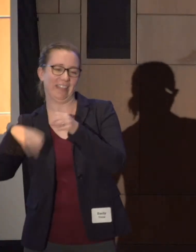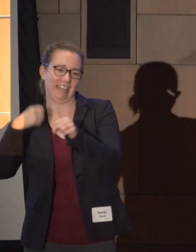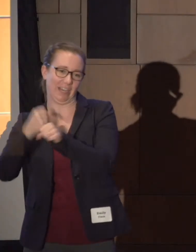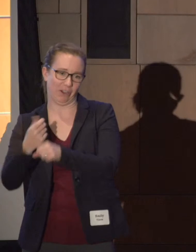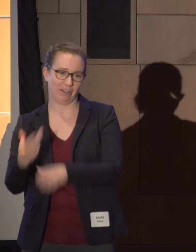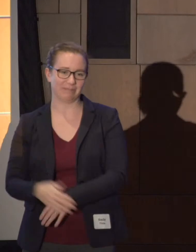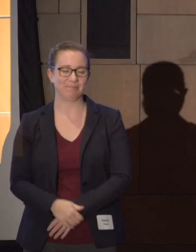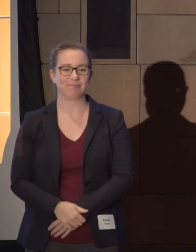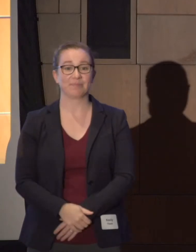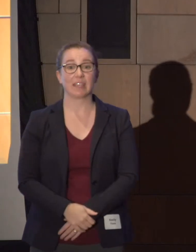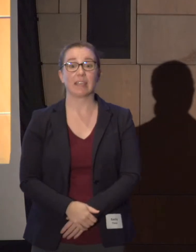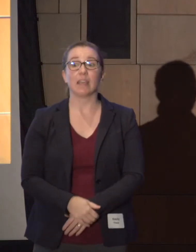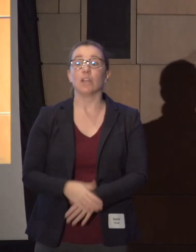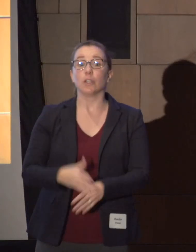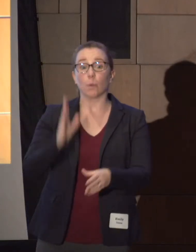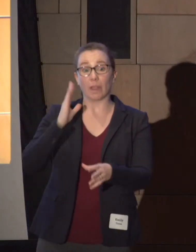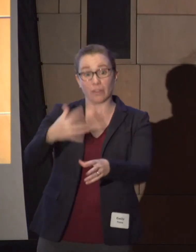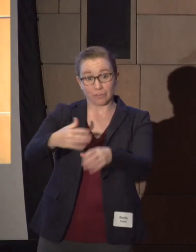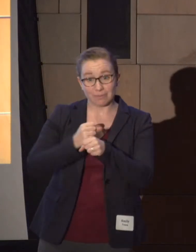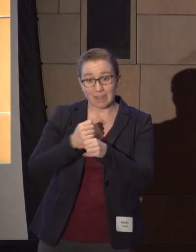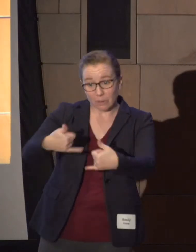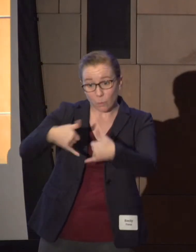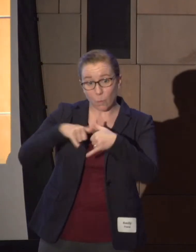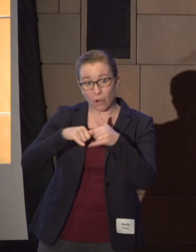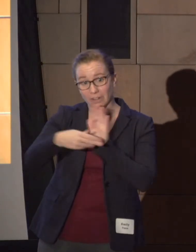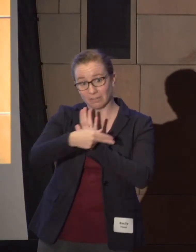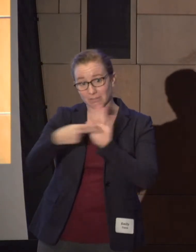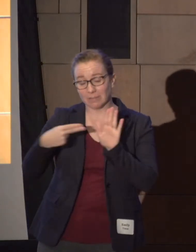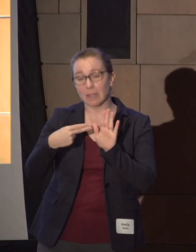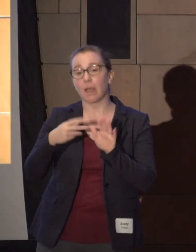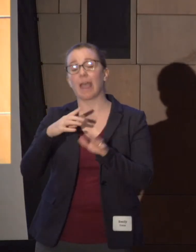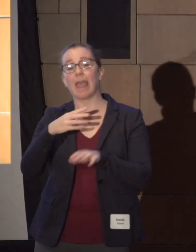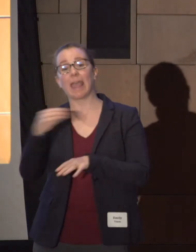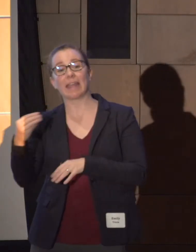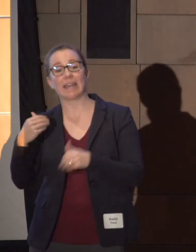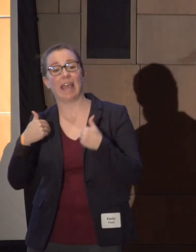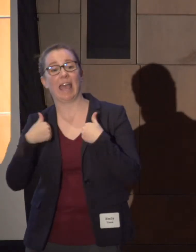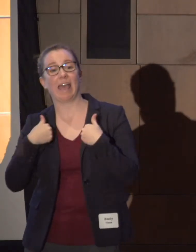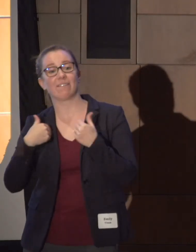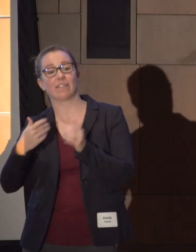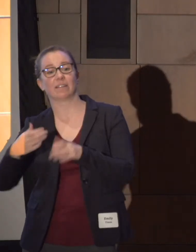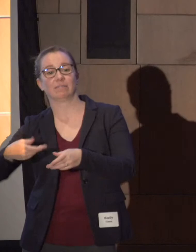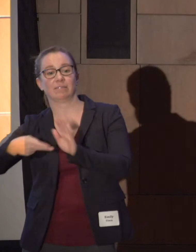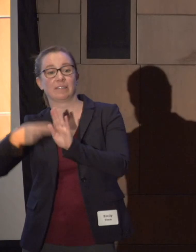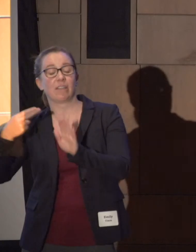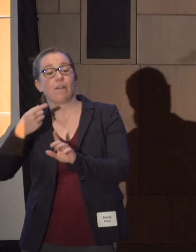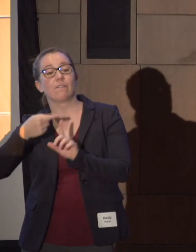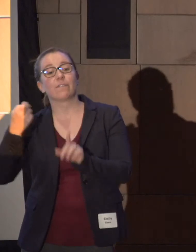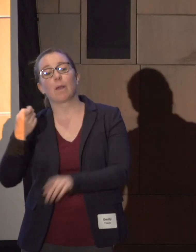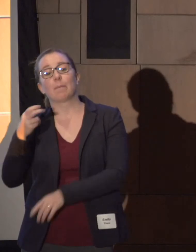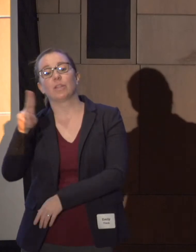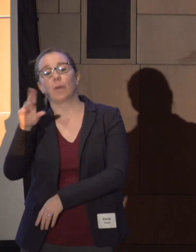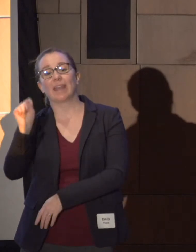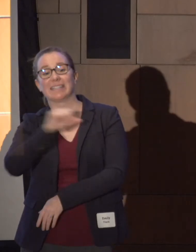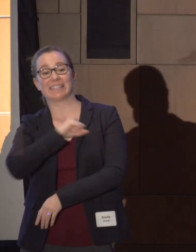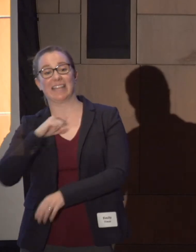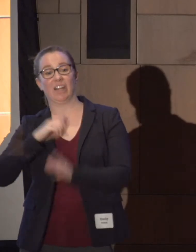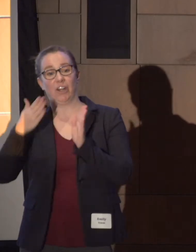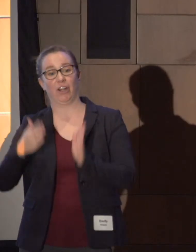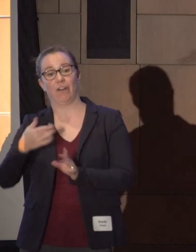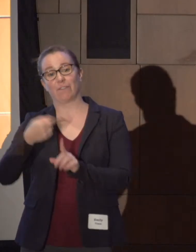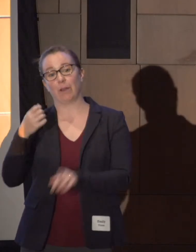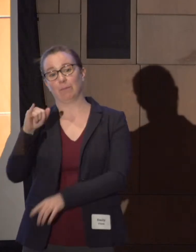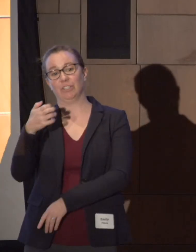to receiving an engraved award, all of this year's winners will receive commendations from the United States Senator Jeanne Shaheen, United